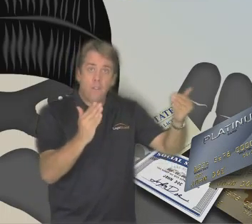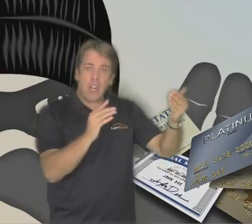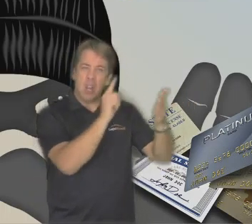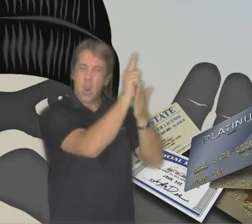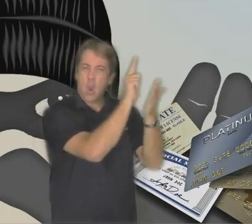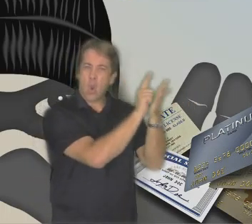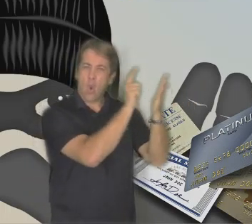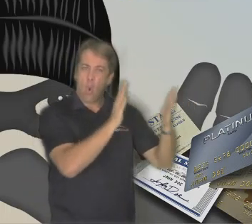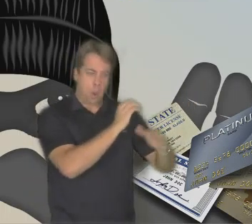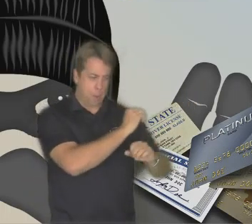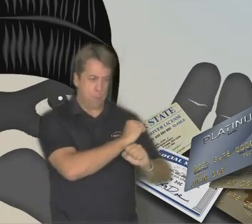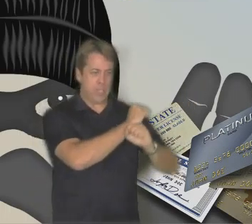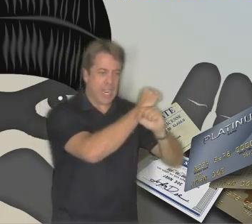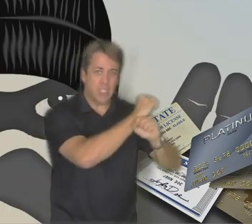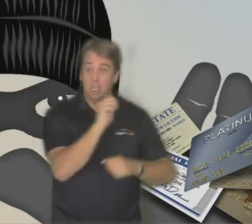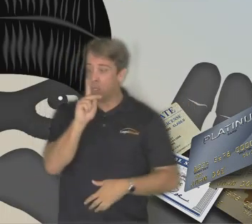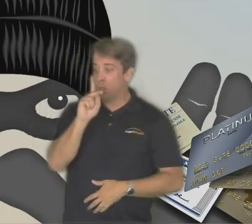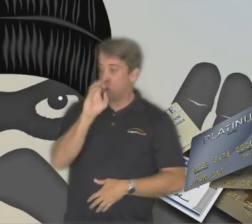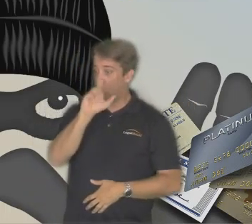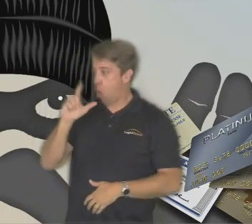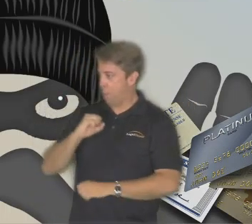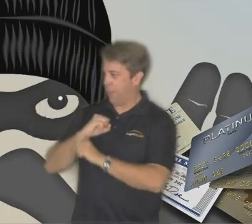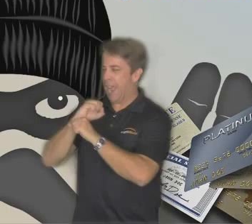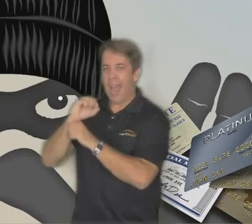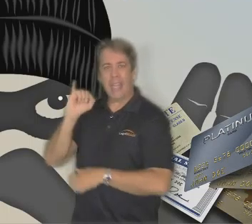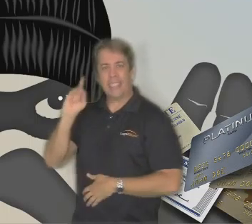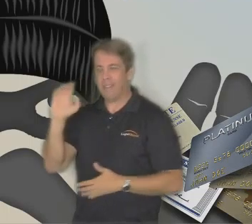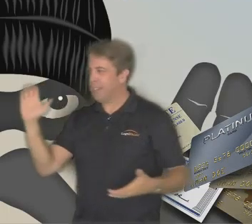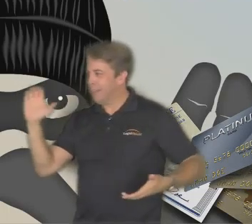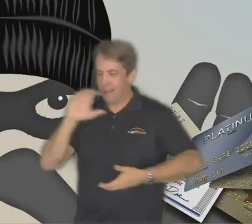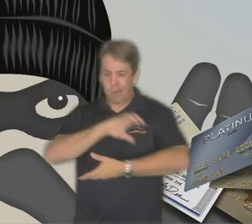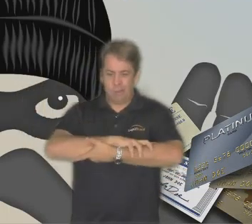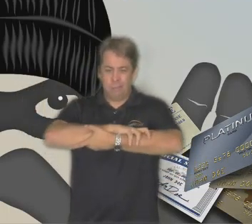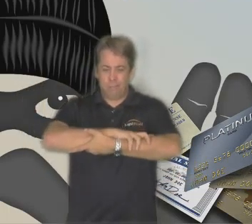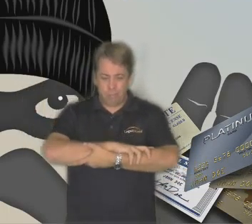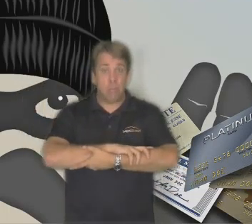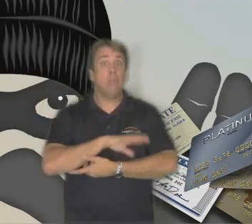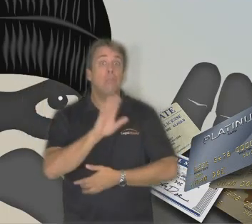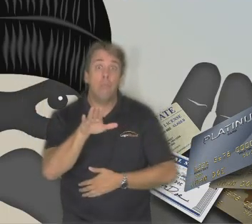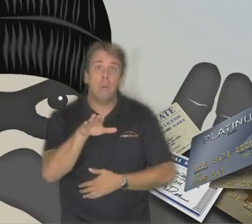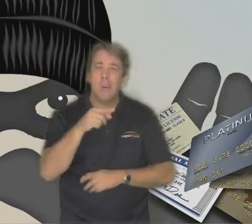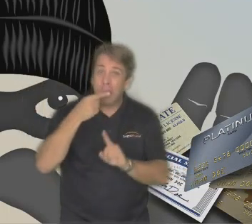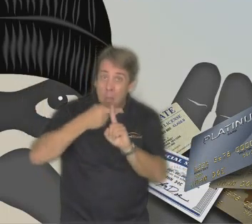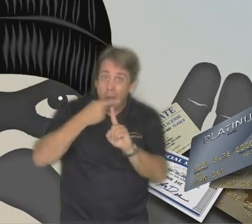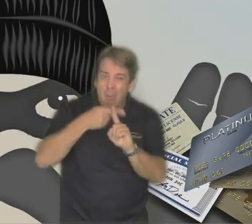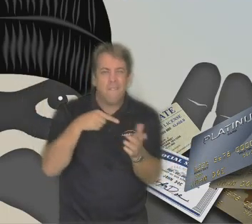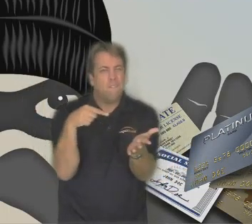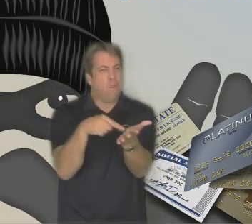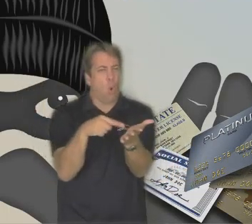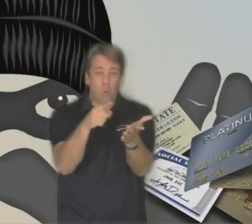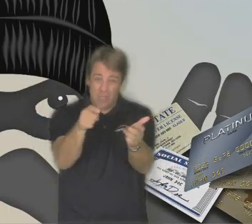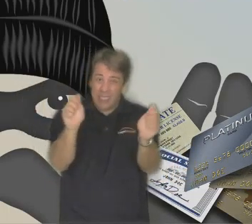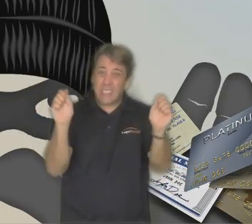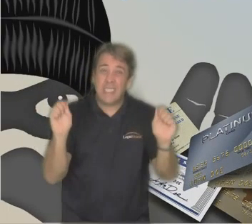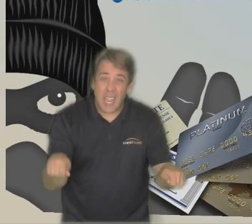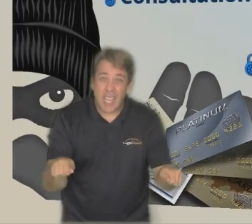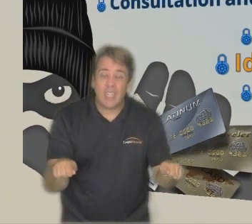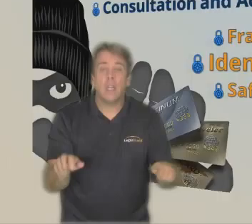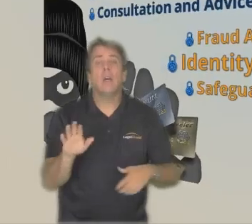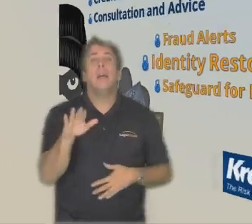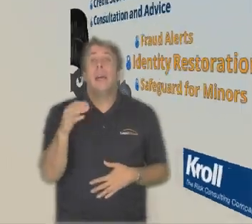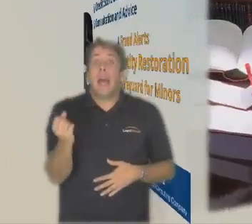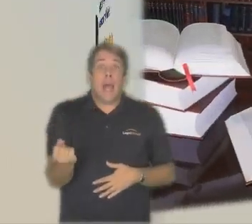the most comprehensive package for legal and identity theft protection on the market today, and we do this at an incredibly affordable rate.